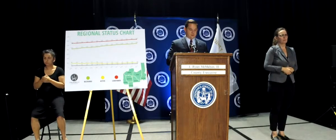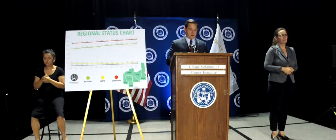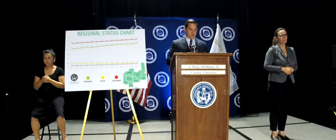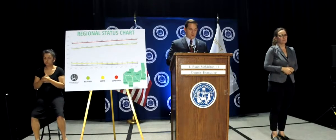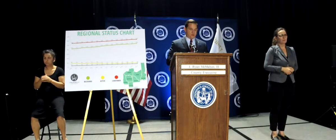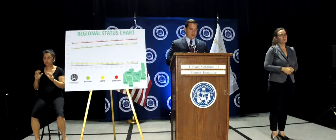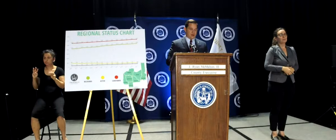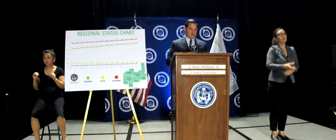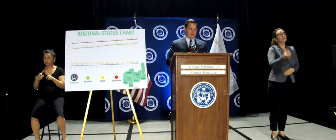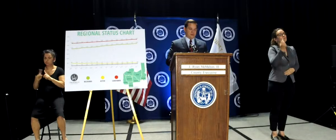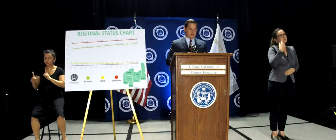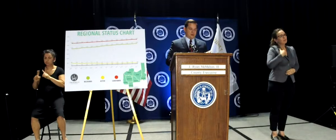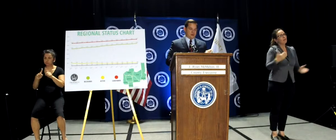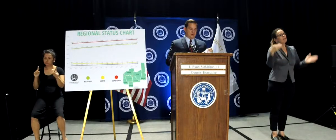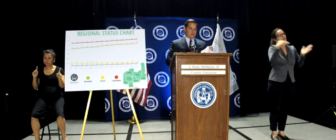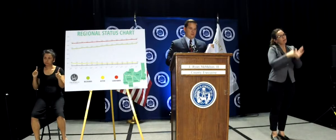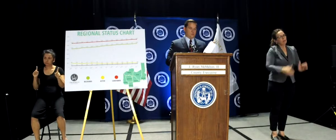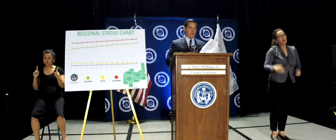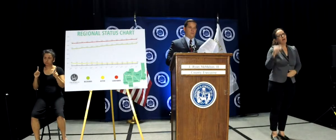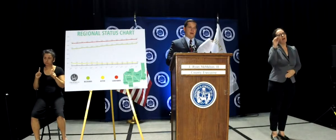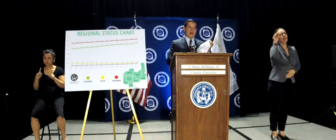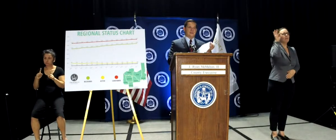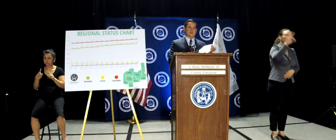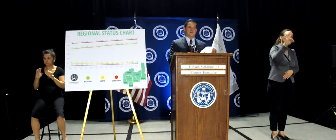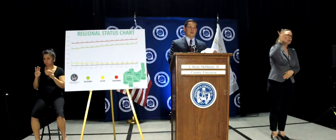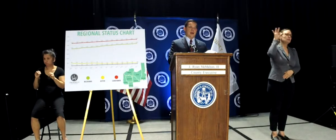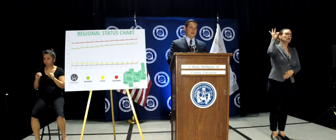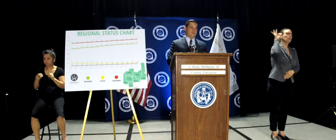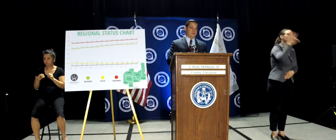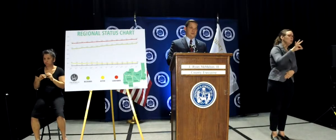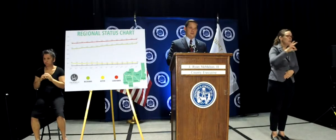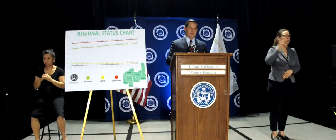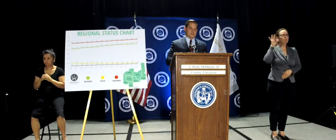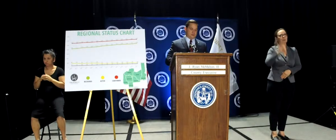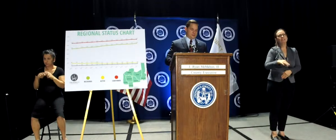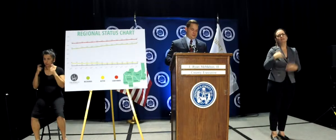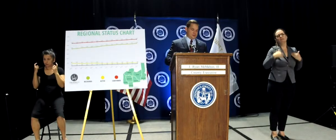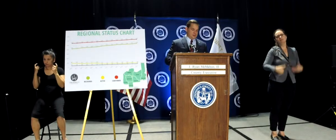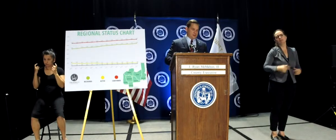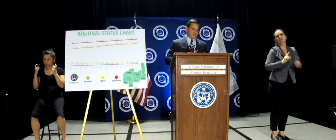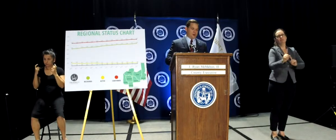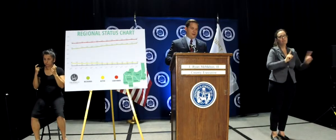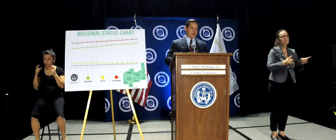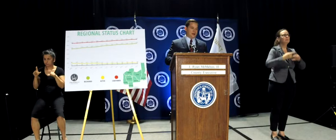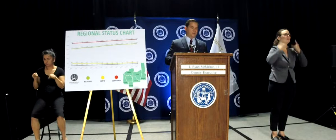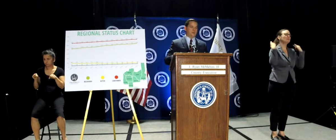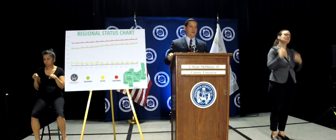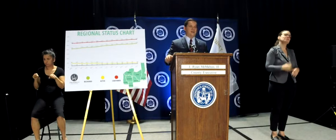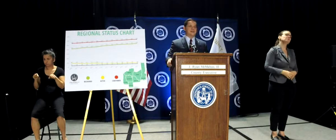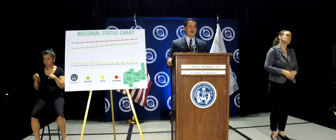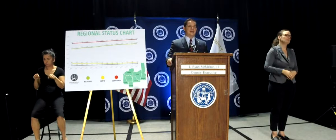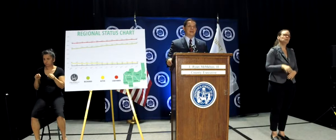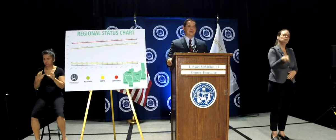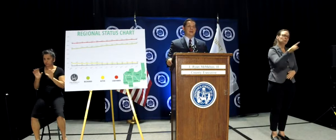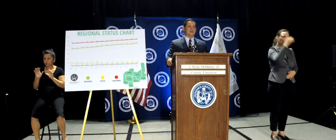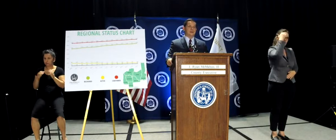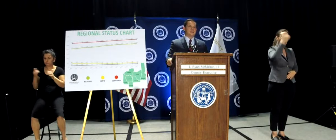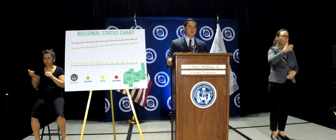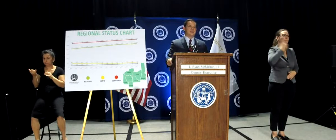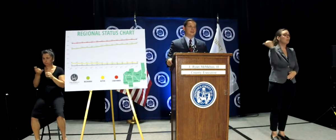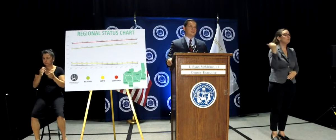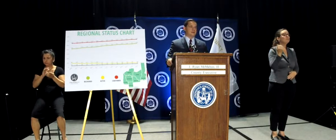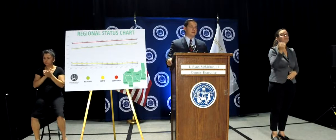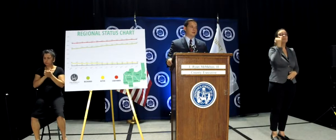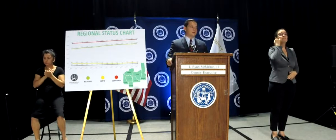distance when you can. Wear a mask if you're not going to physically distance. If you're hanging out with your friends, I get it.